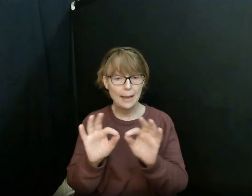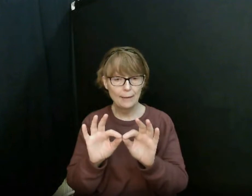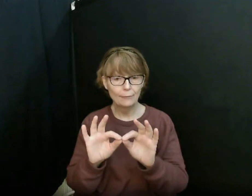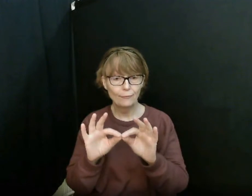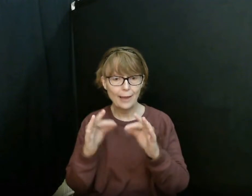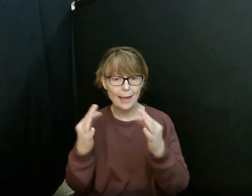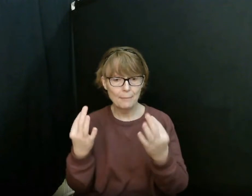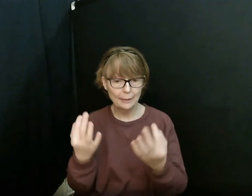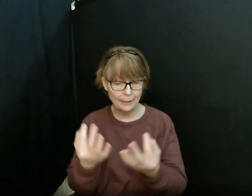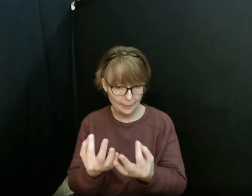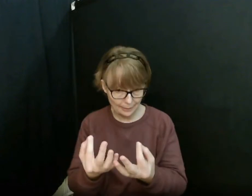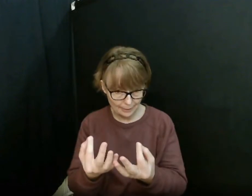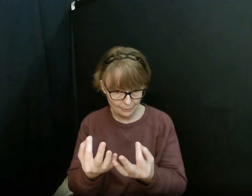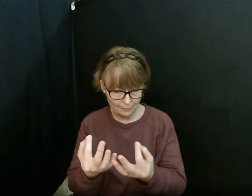Group. And